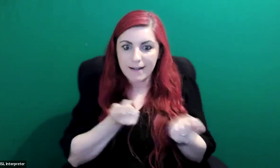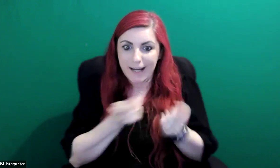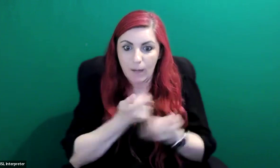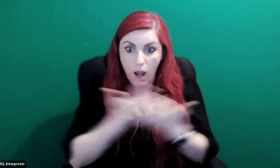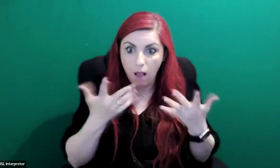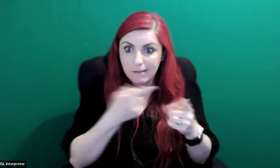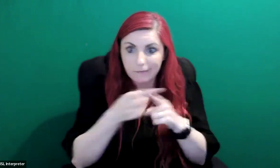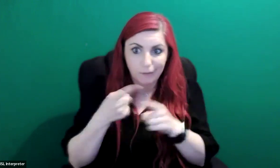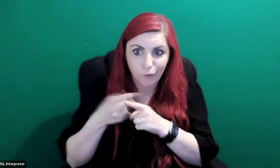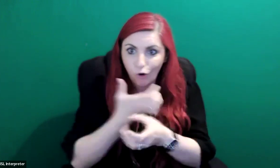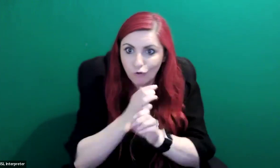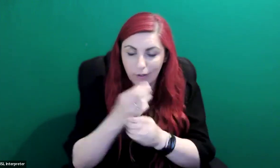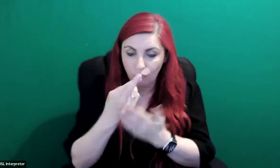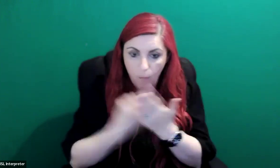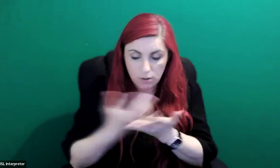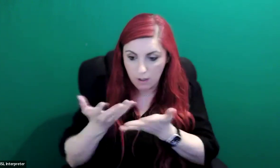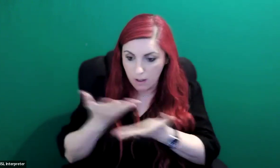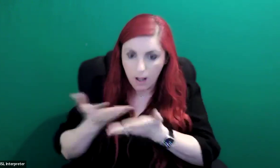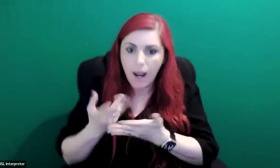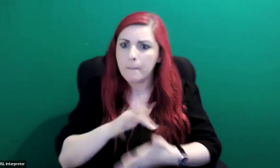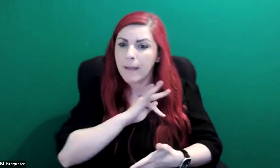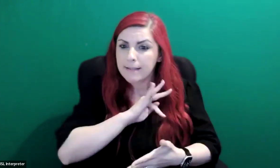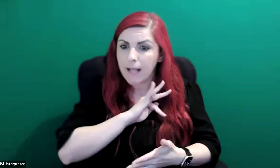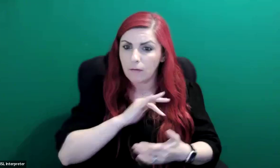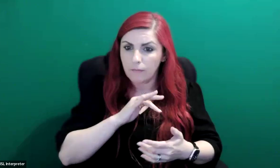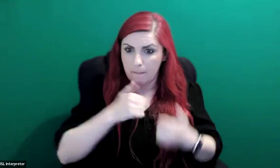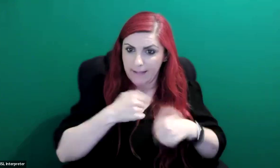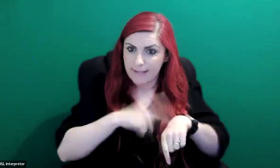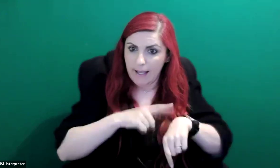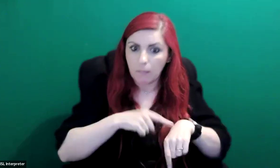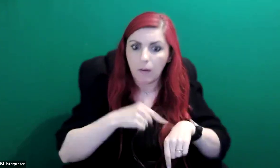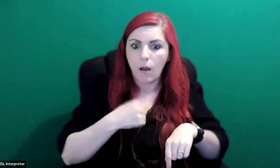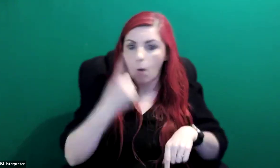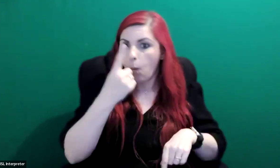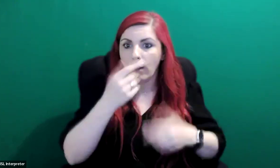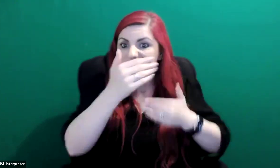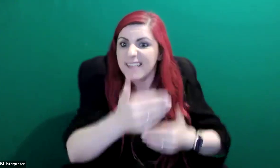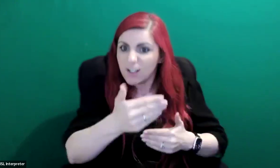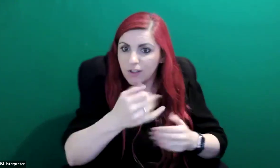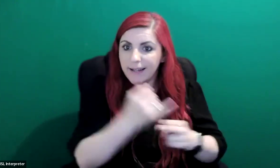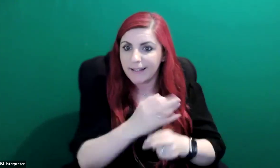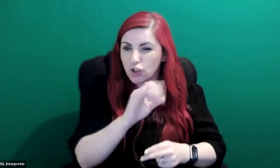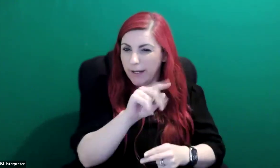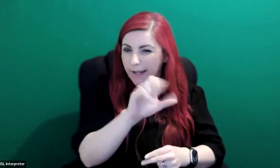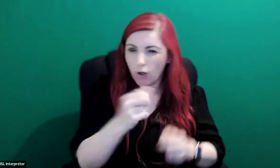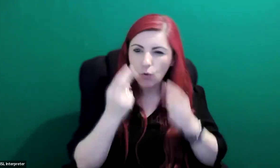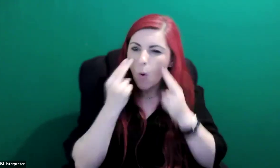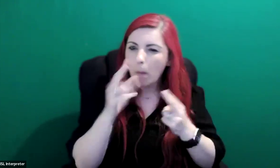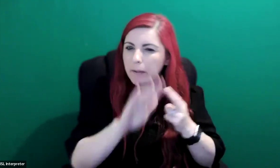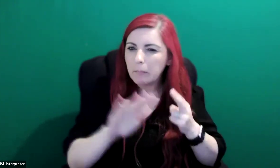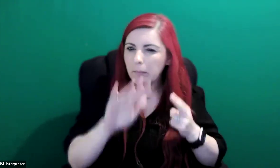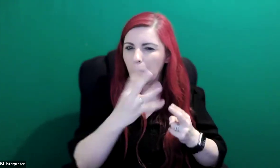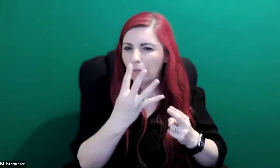my time, when I had one session in Geneva, which usually lasted for 4